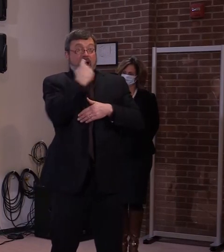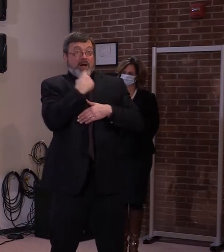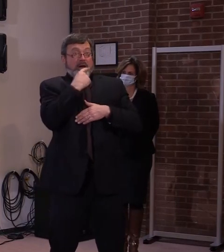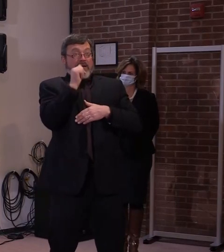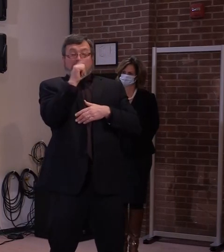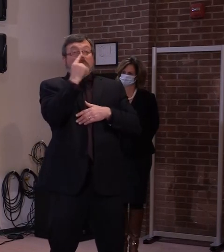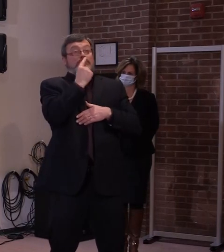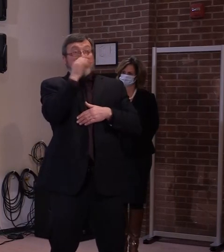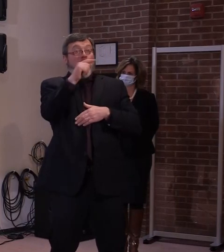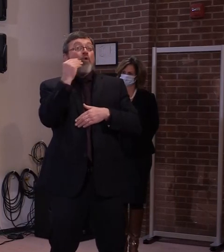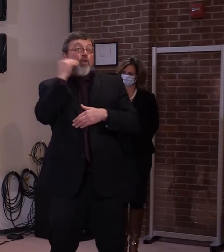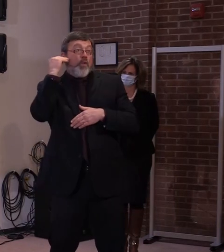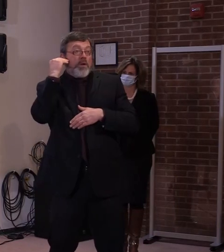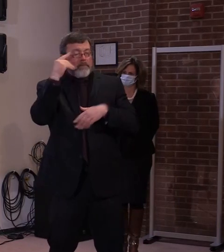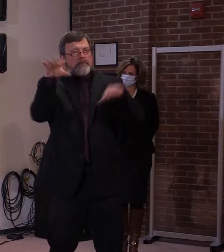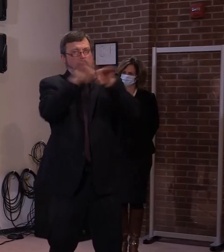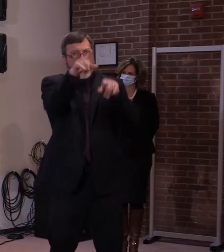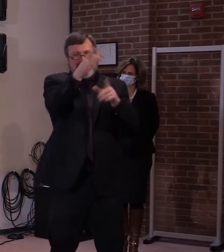your results at